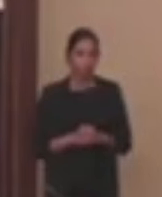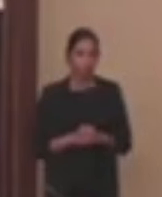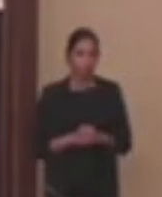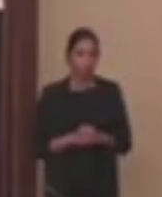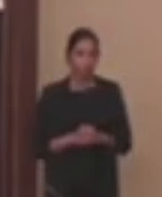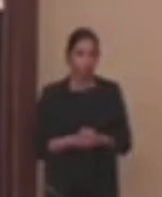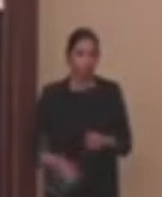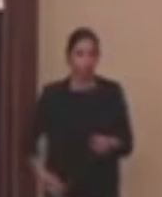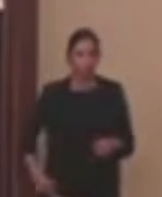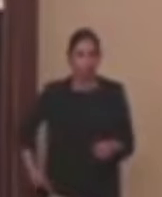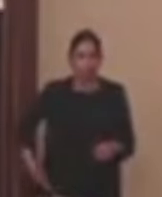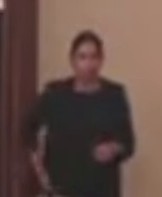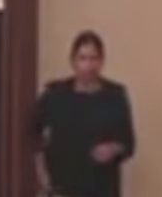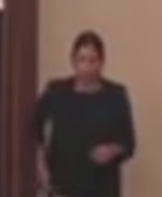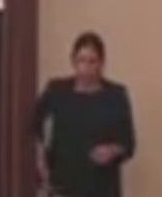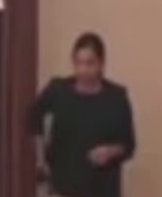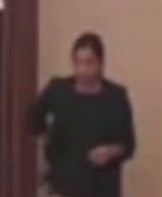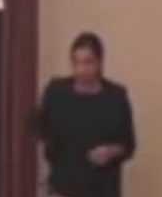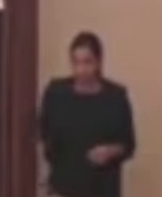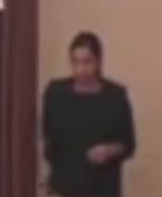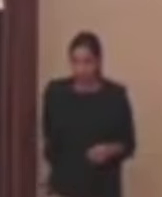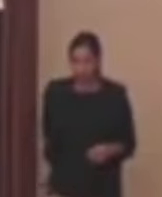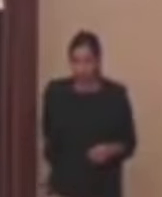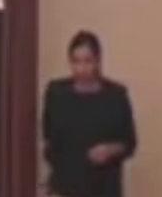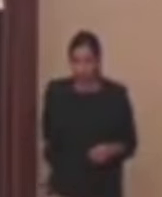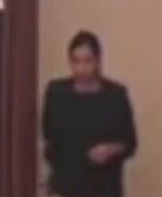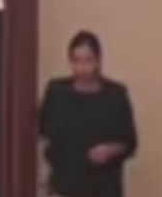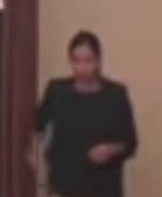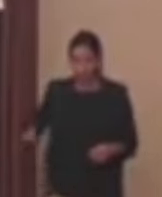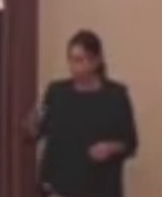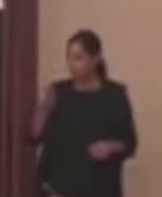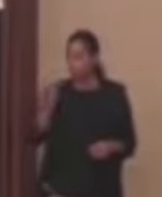So we invite in now Dr. Bruce Patterson.